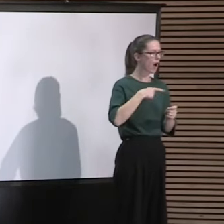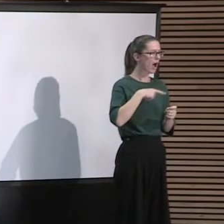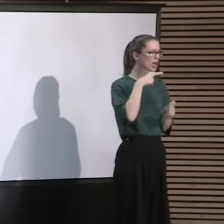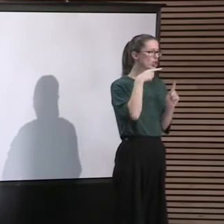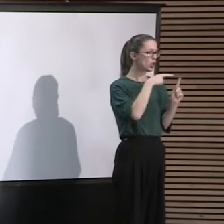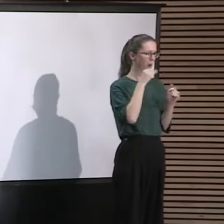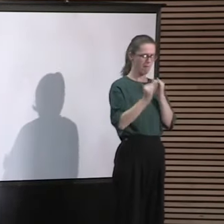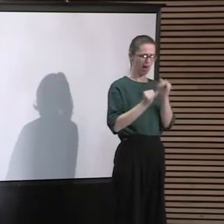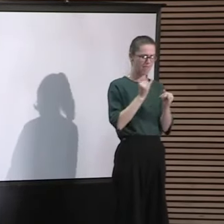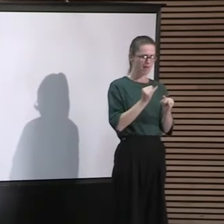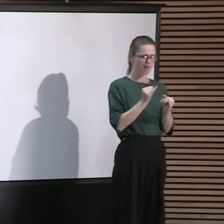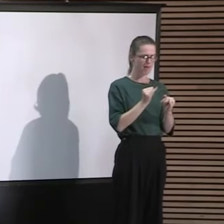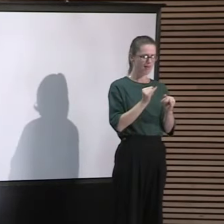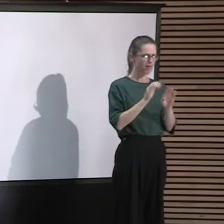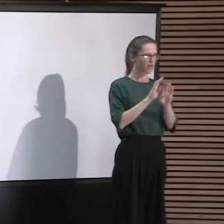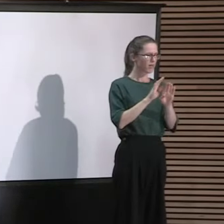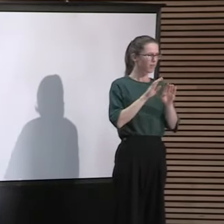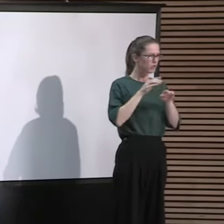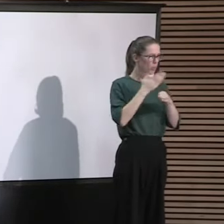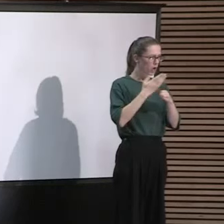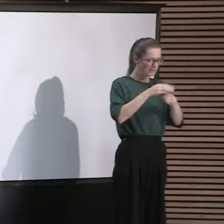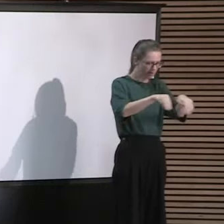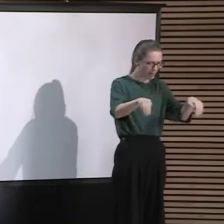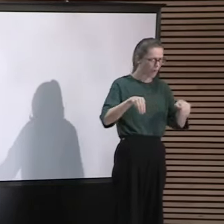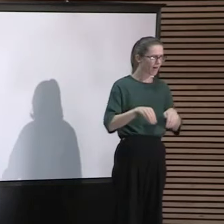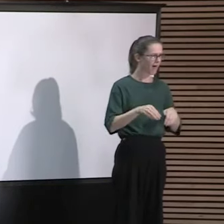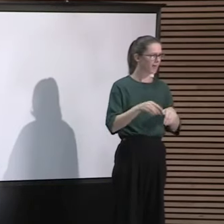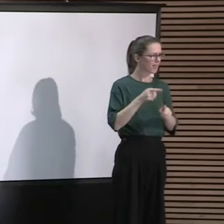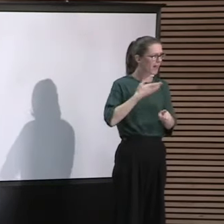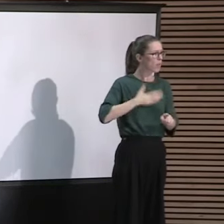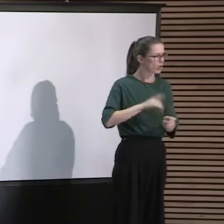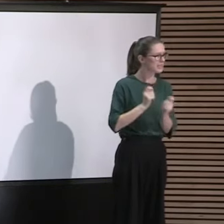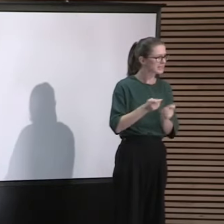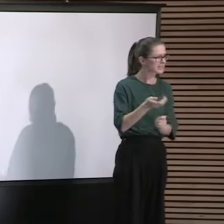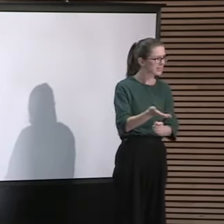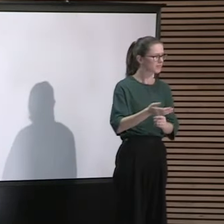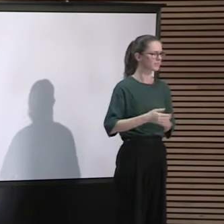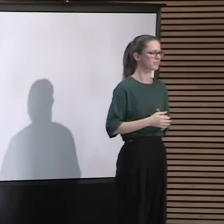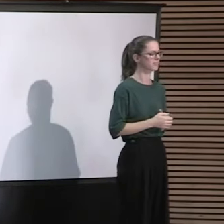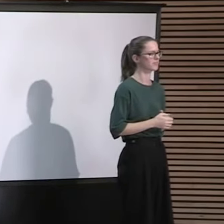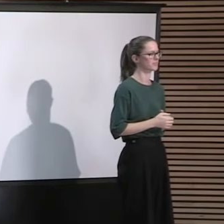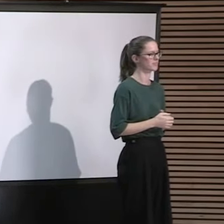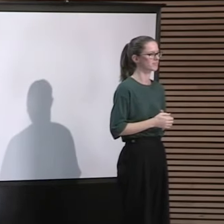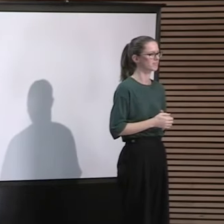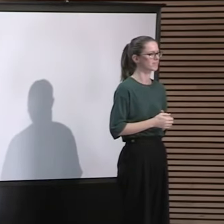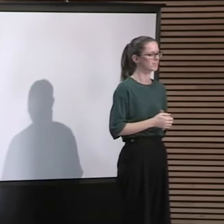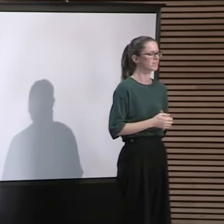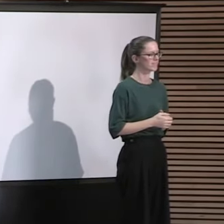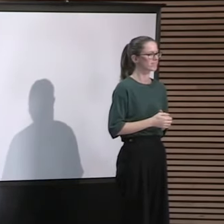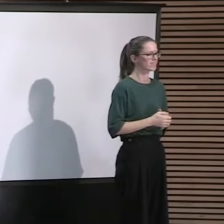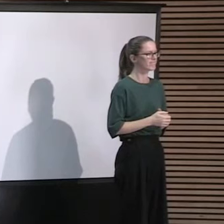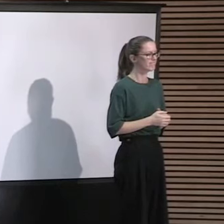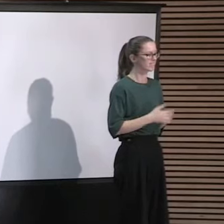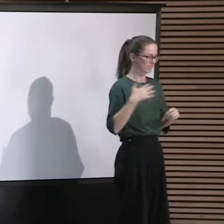say that the border workers didn't want tests? Look, I think we've been through this over the last few days. What you'll see from